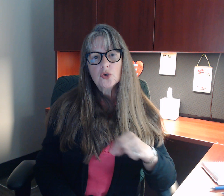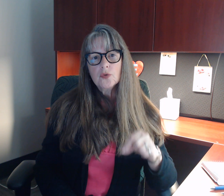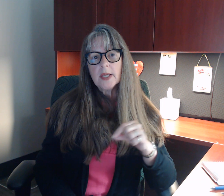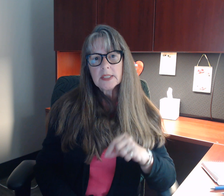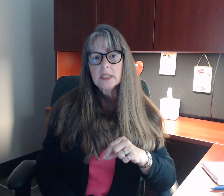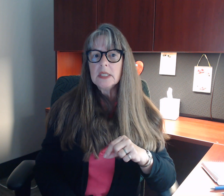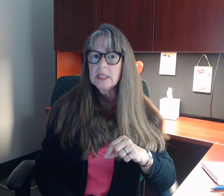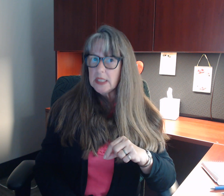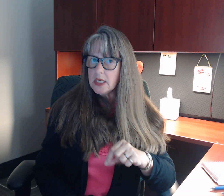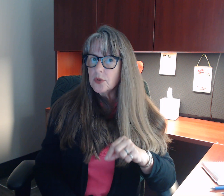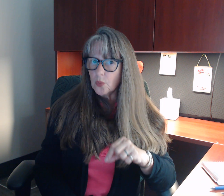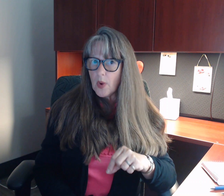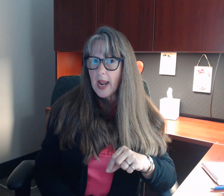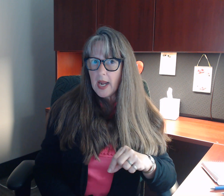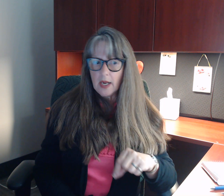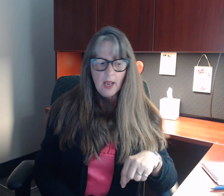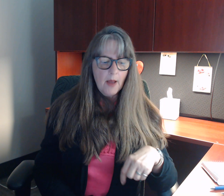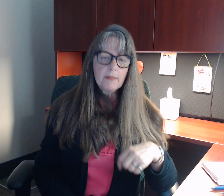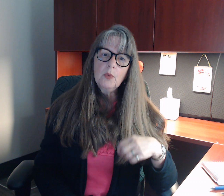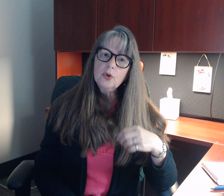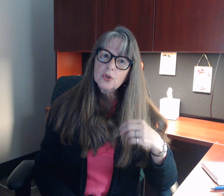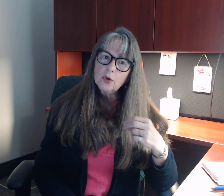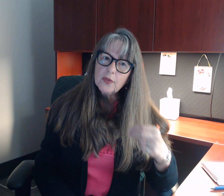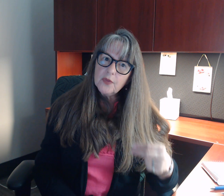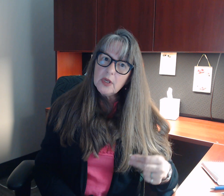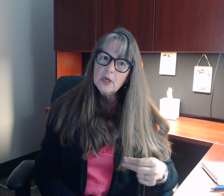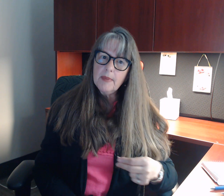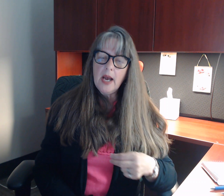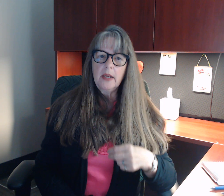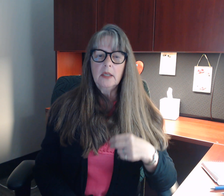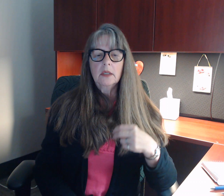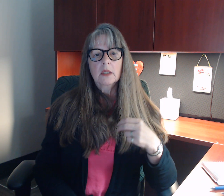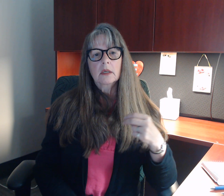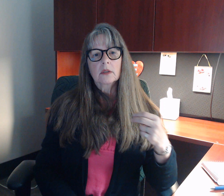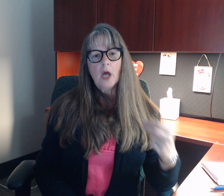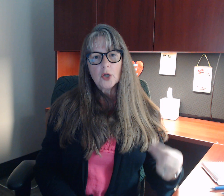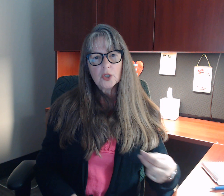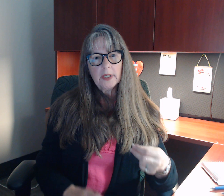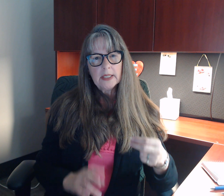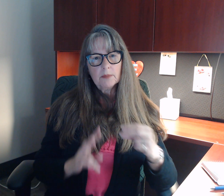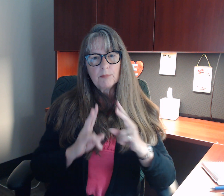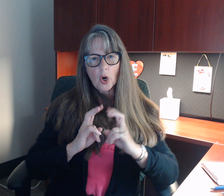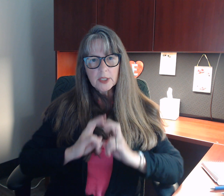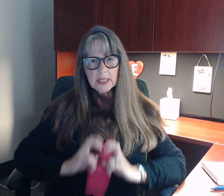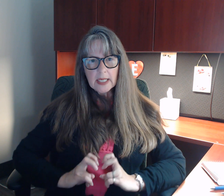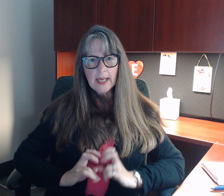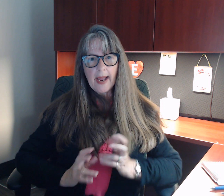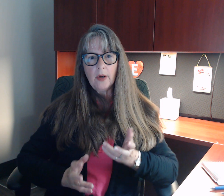that sentence either way. But when you start thinking about it logically and parsing it out,